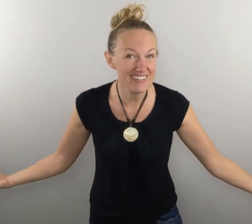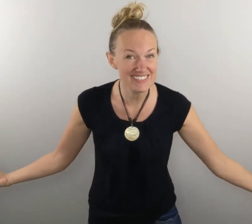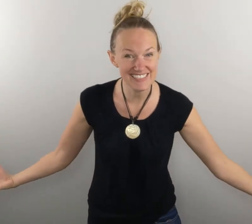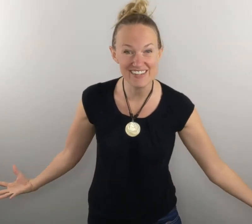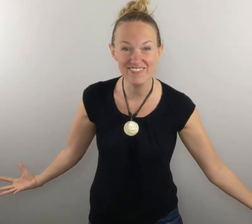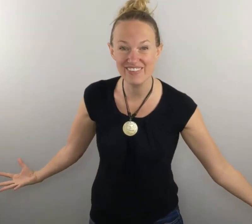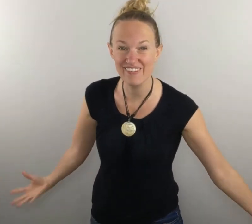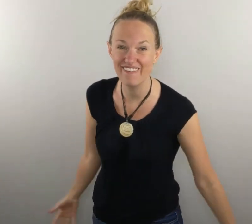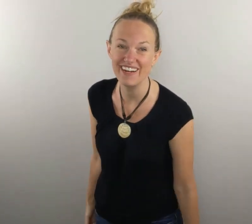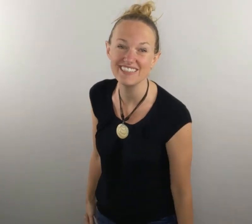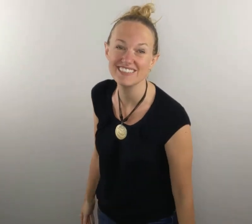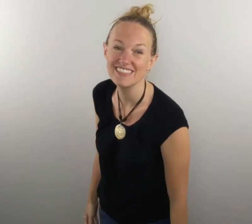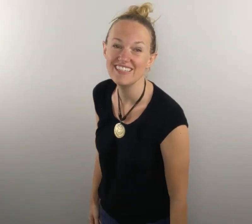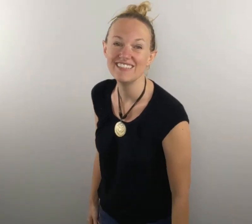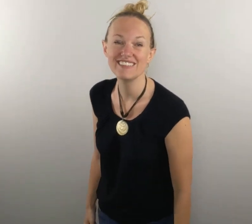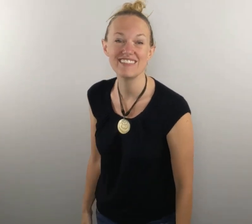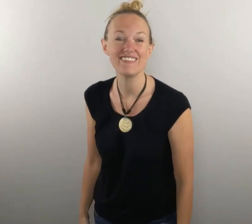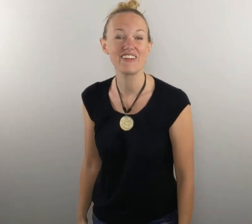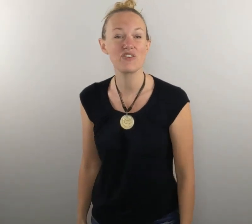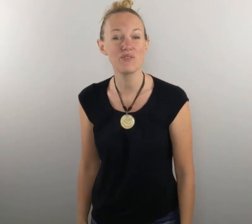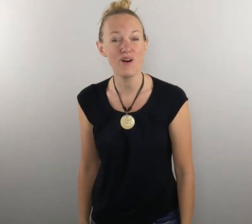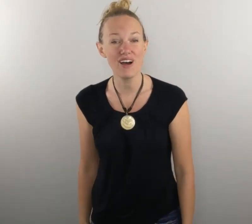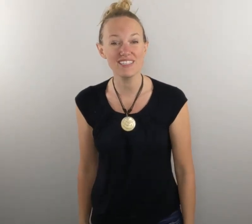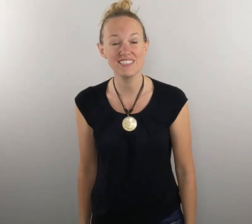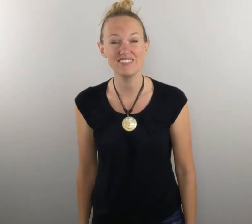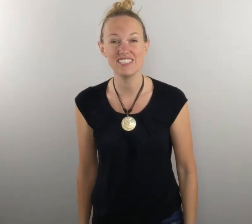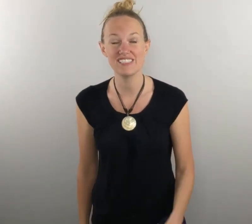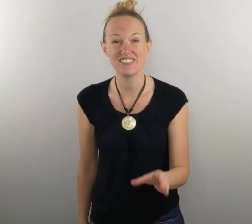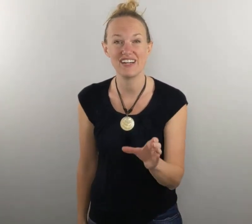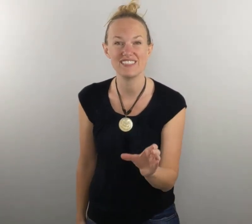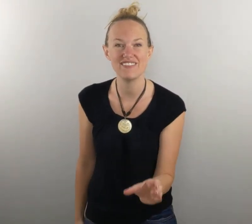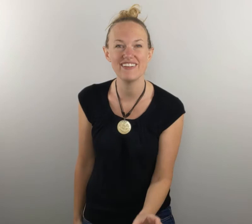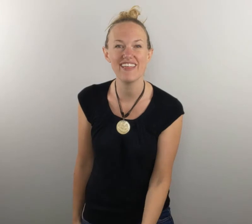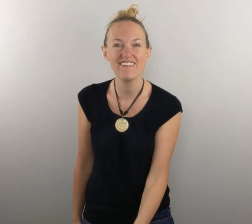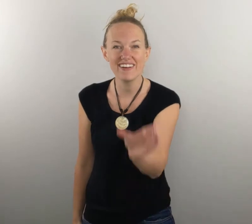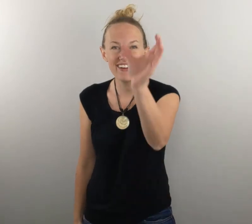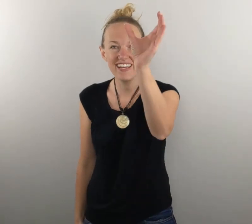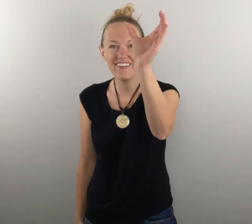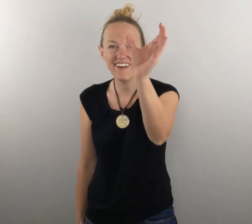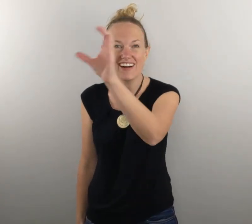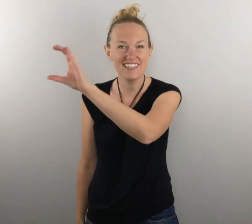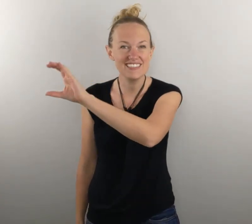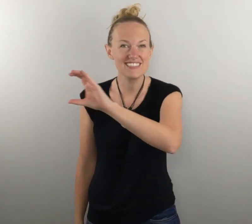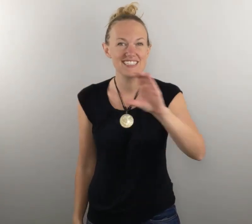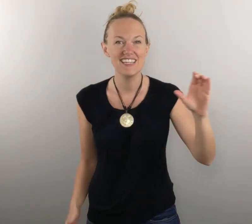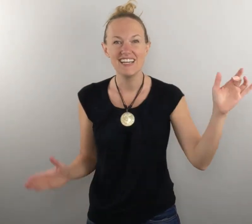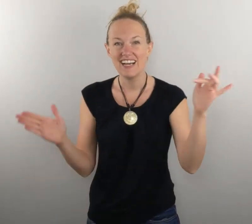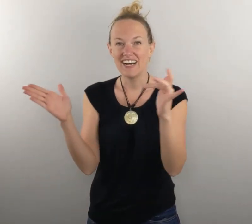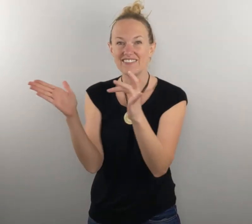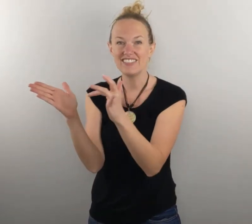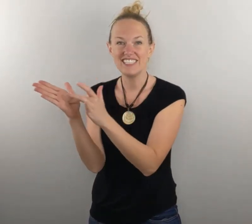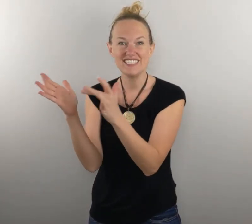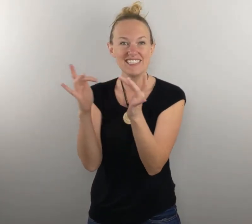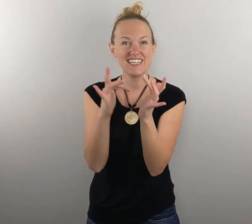it's time for the chorus. So the cross of Jesus Christ. So we know that one already. Cross of